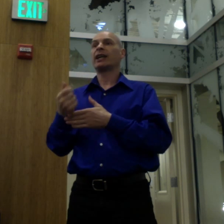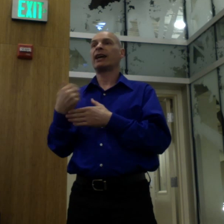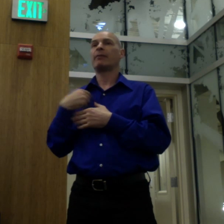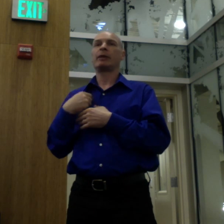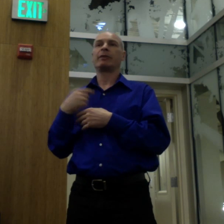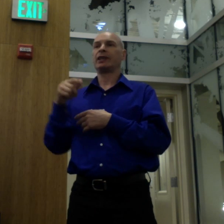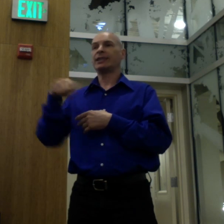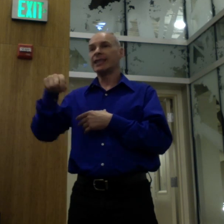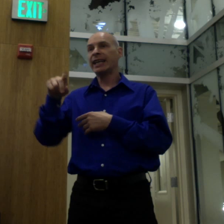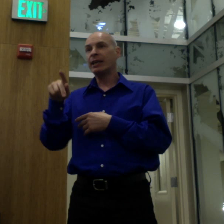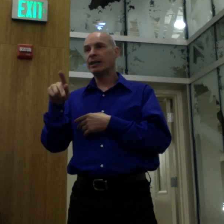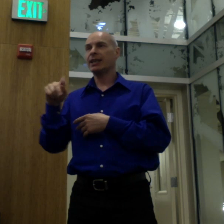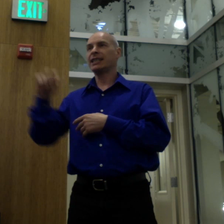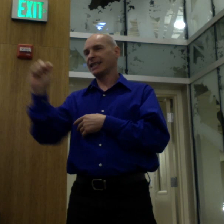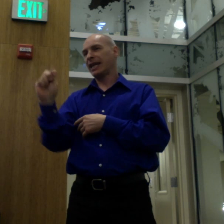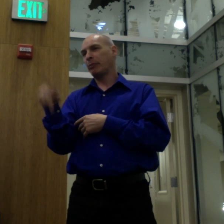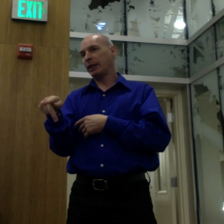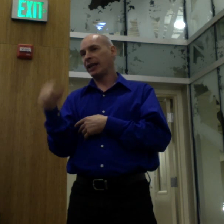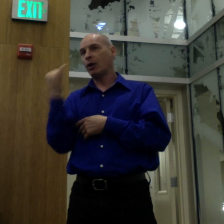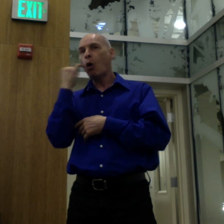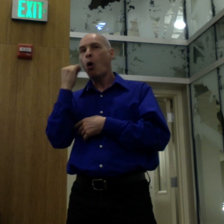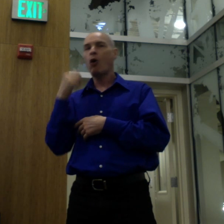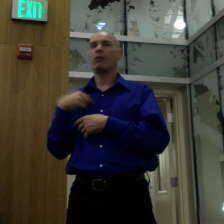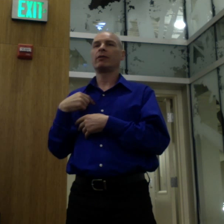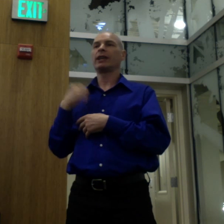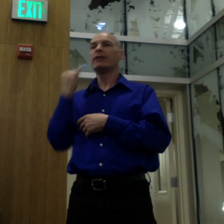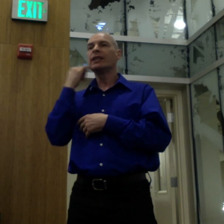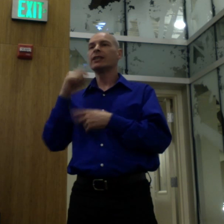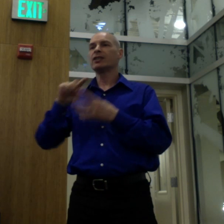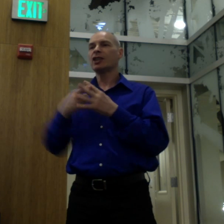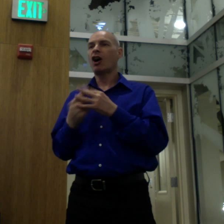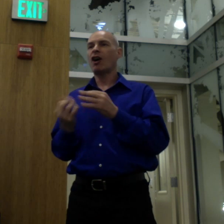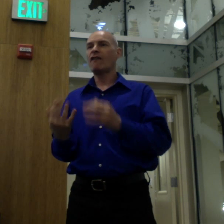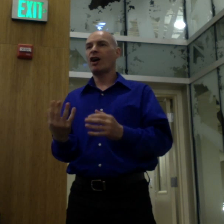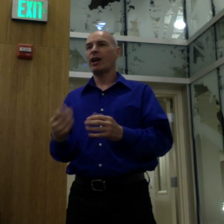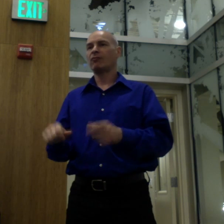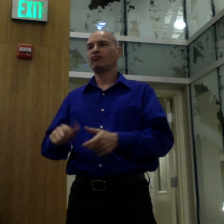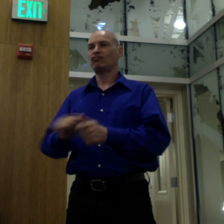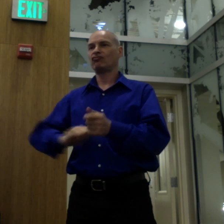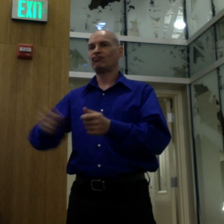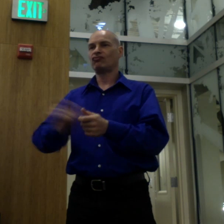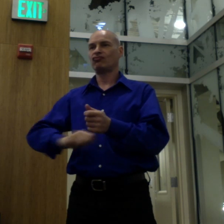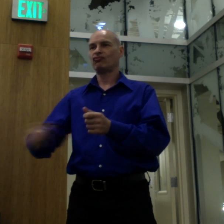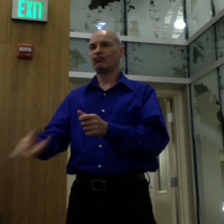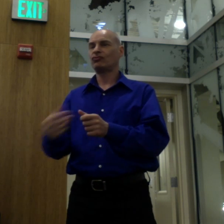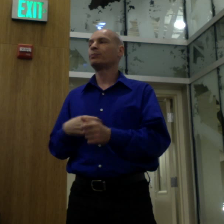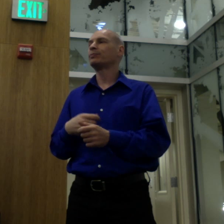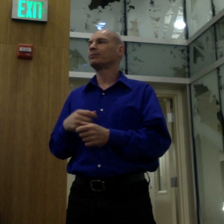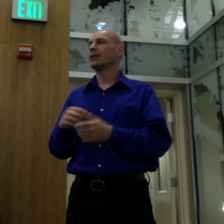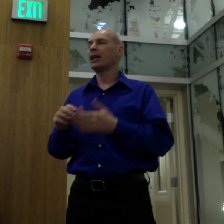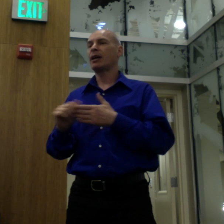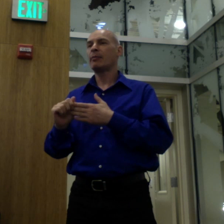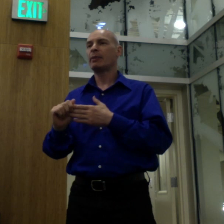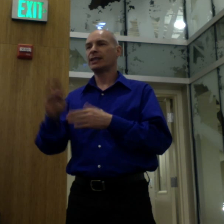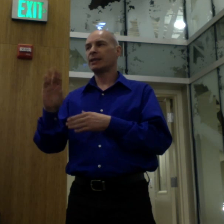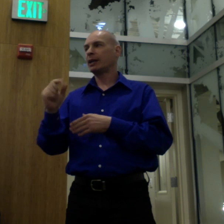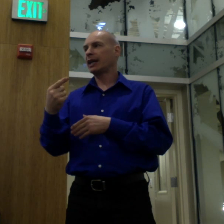paper in a pinch. Here's the second. Plastic bags. It's cool